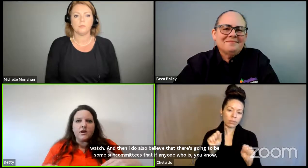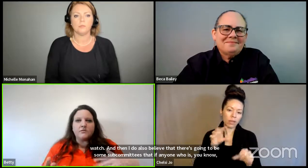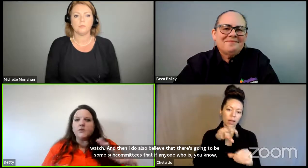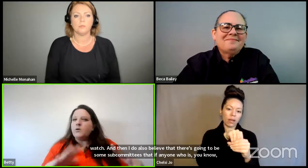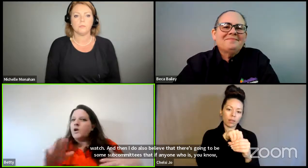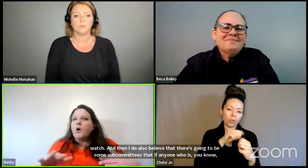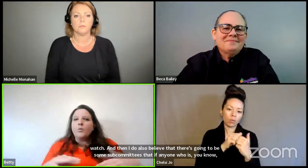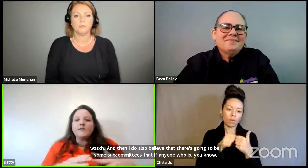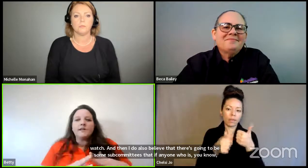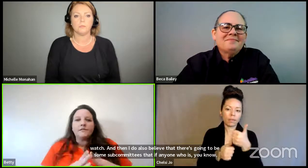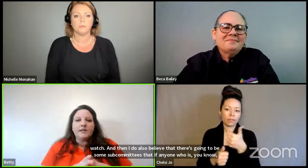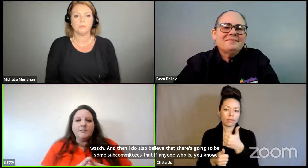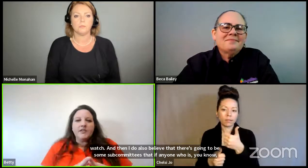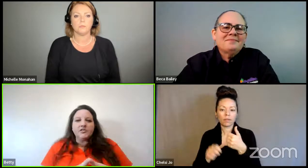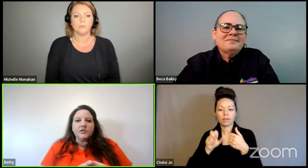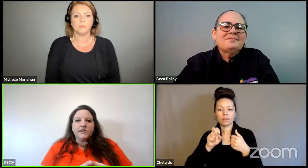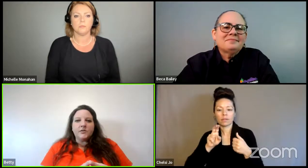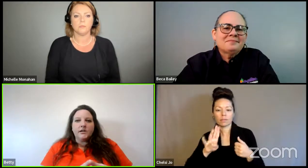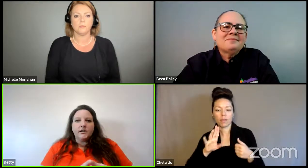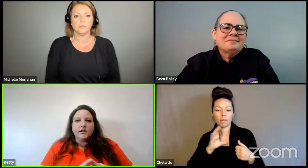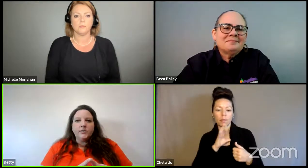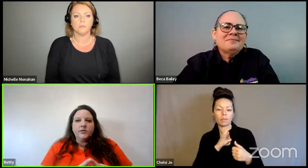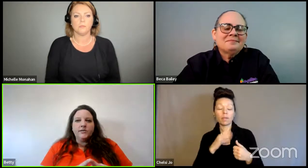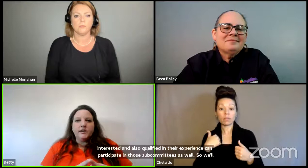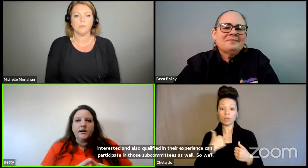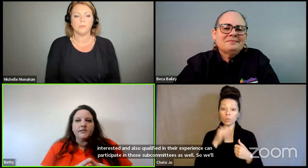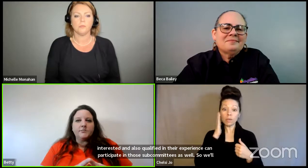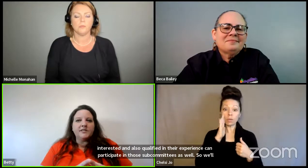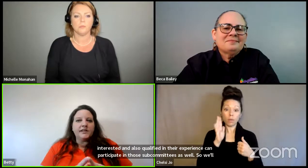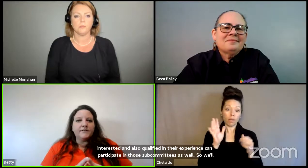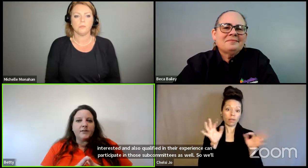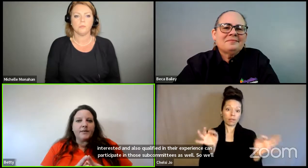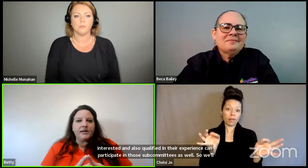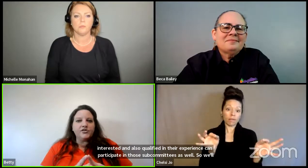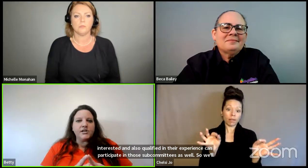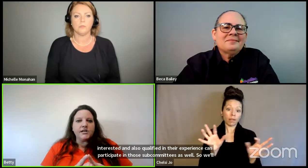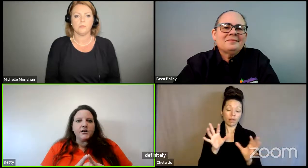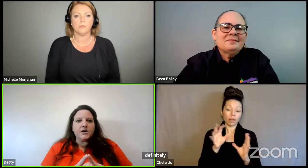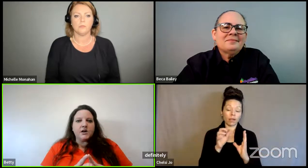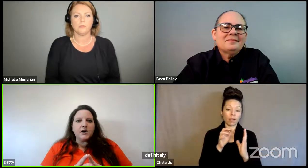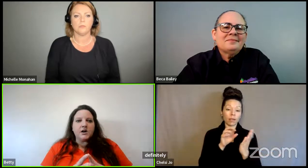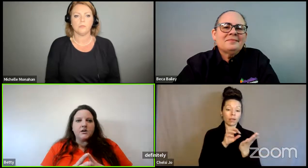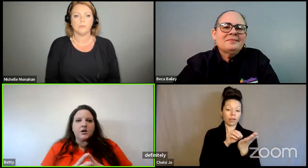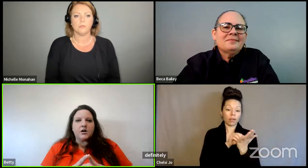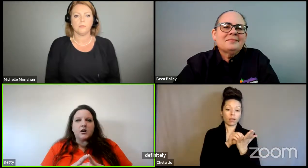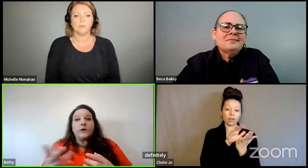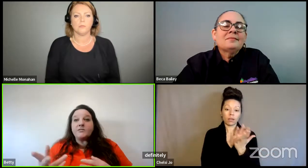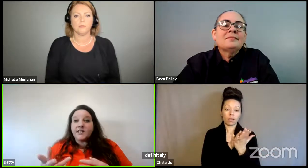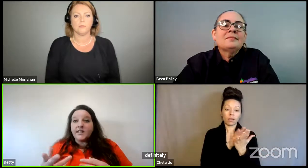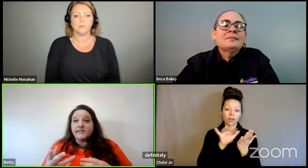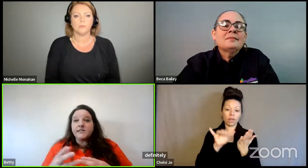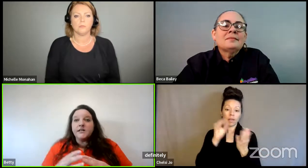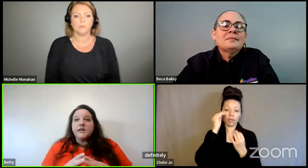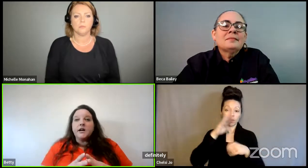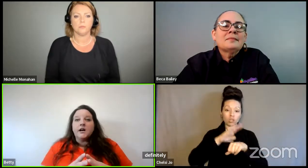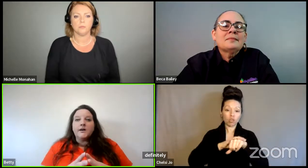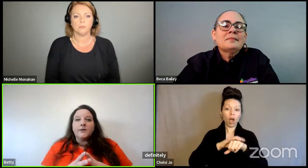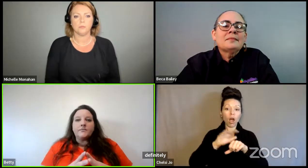subcommittees as well. So we'll definitely make sure that we include some of that information on our